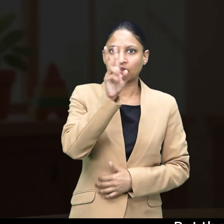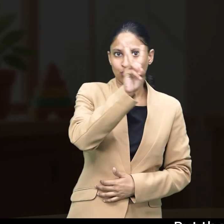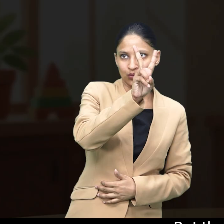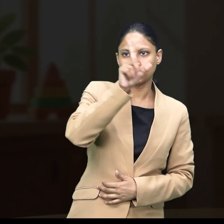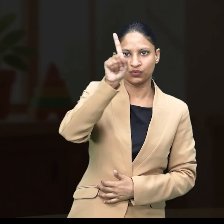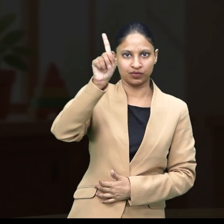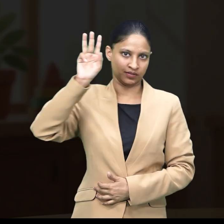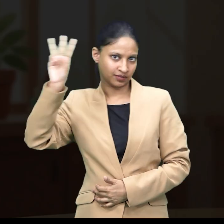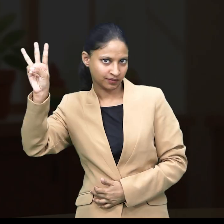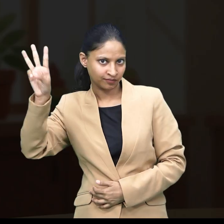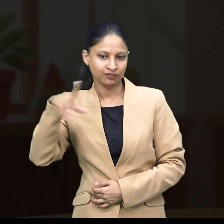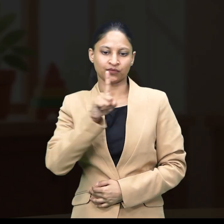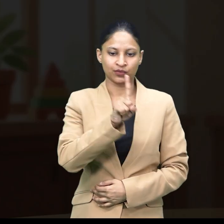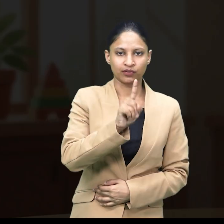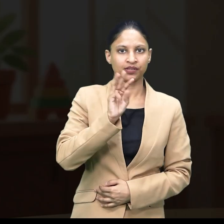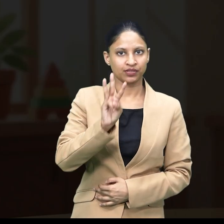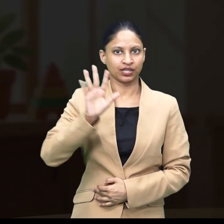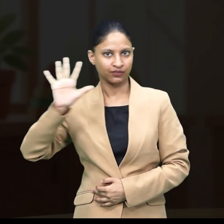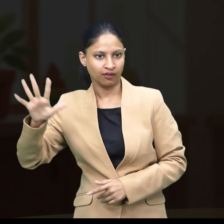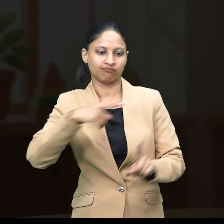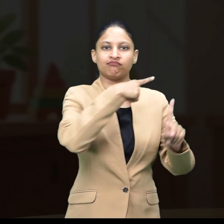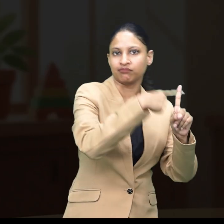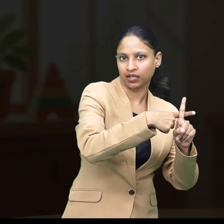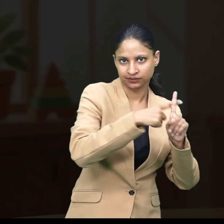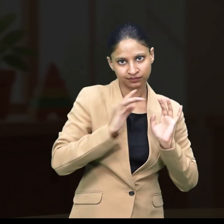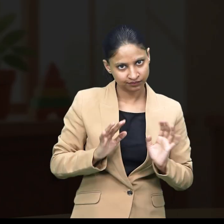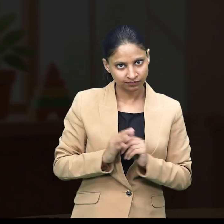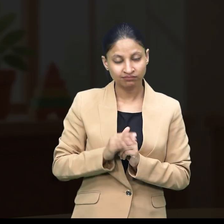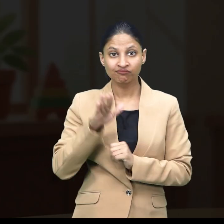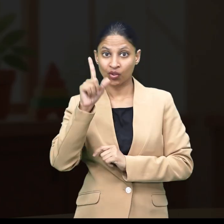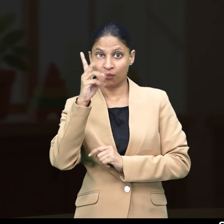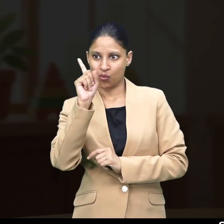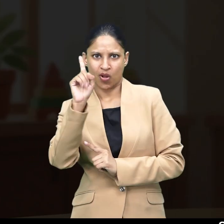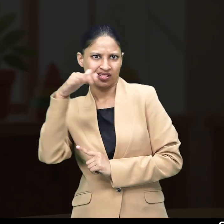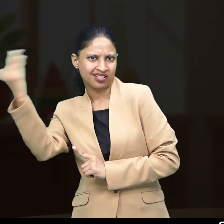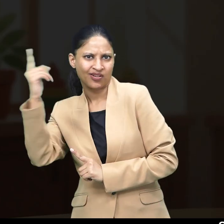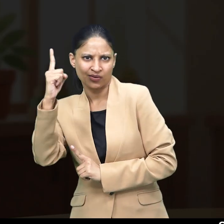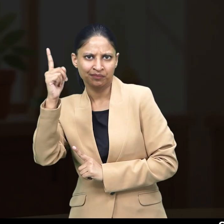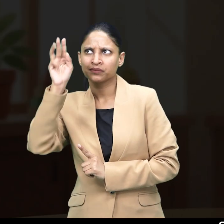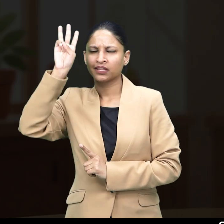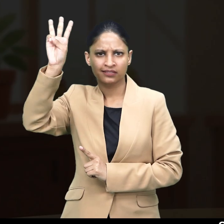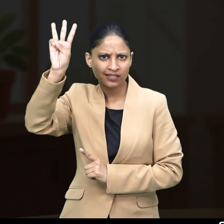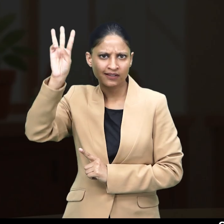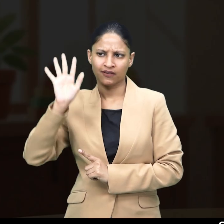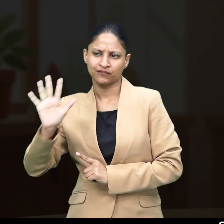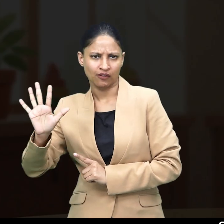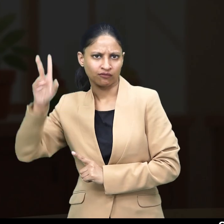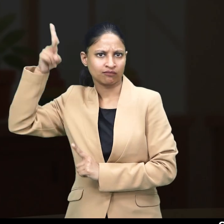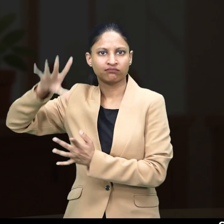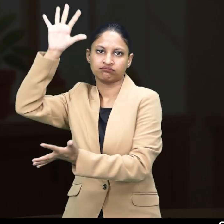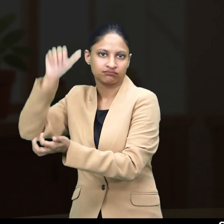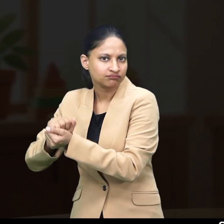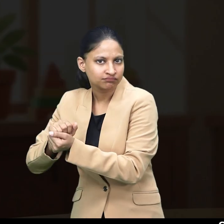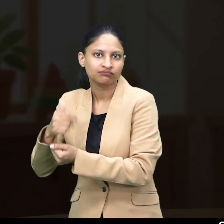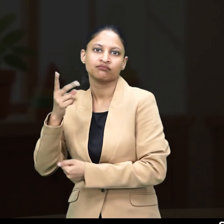form. 213 plus 135. Step 1. Ones, 3 plus